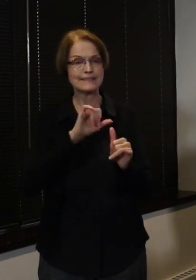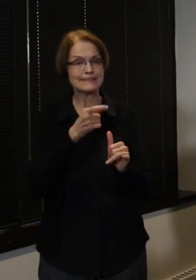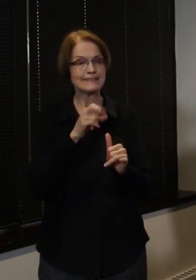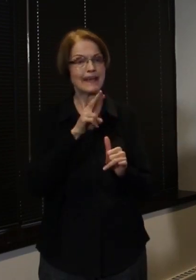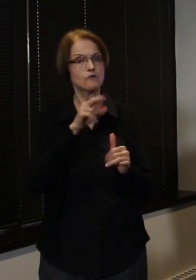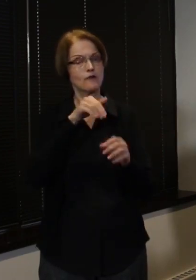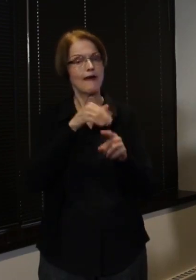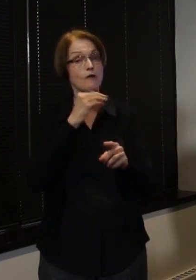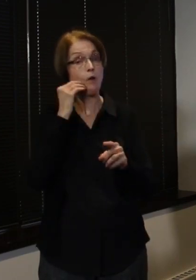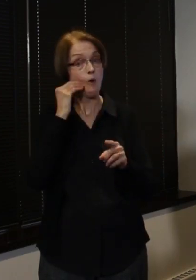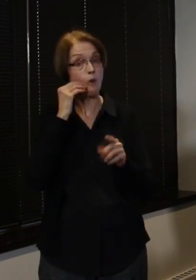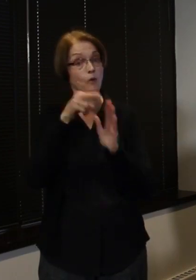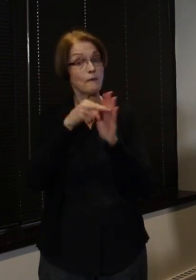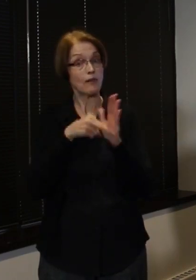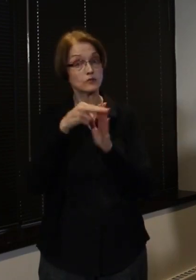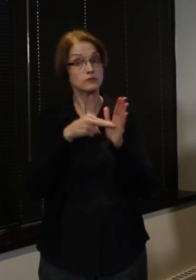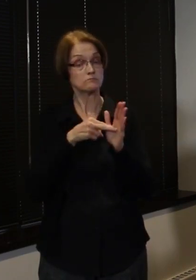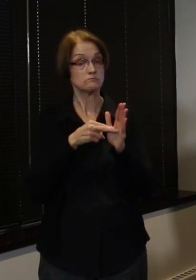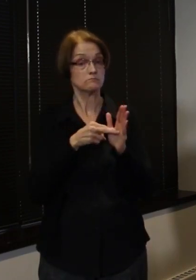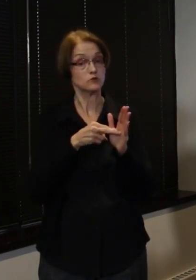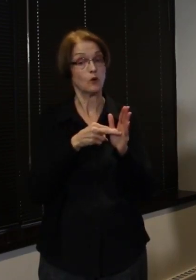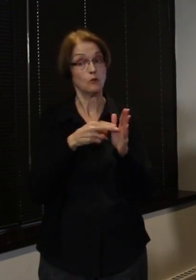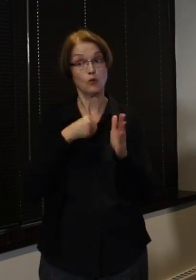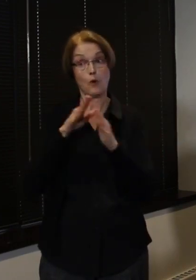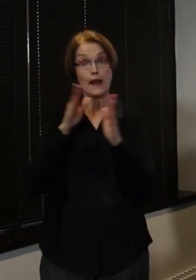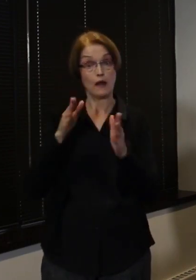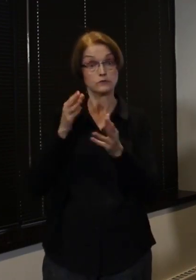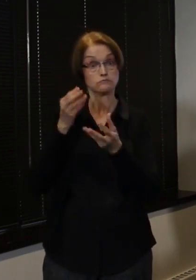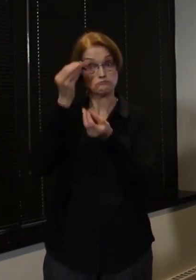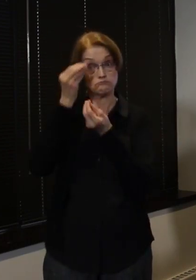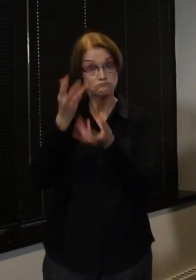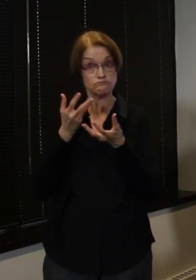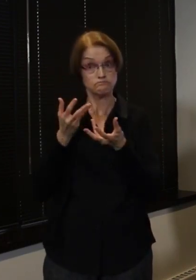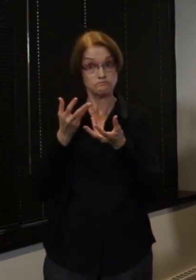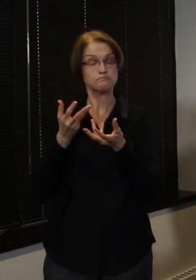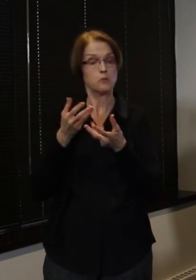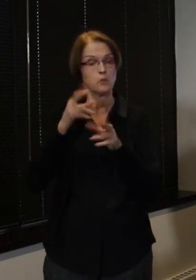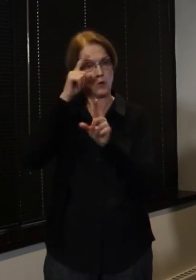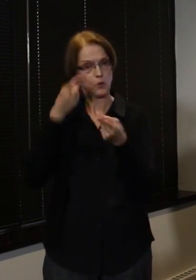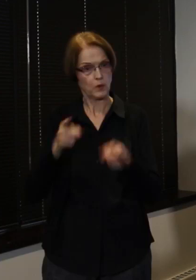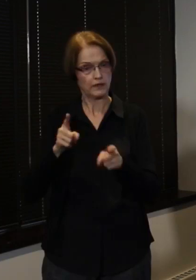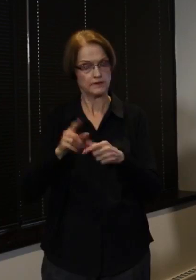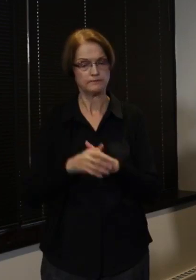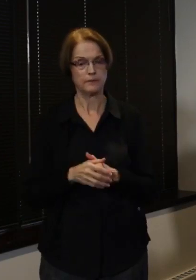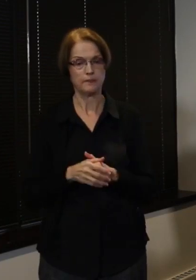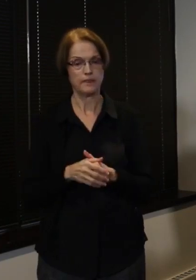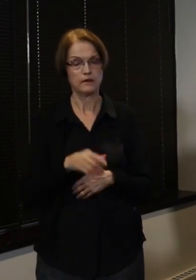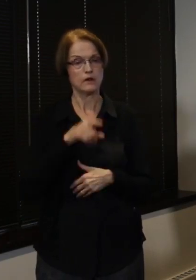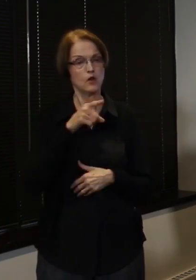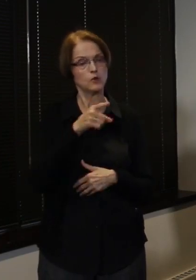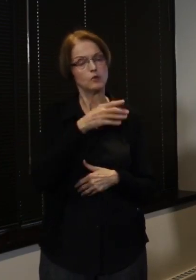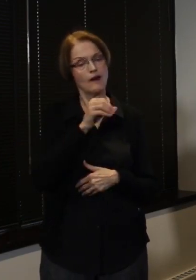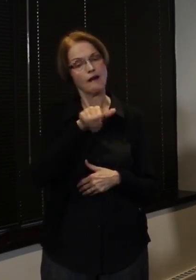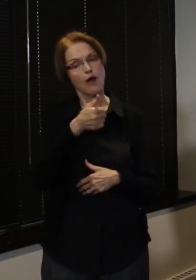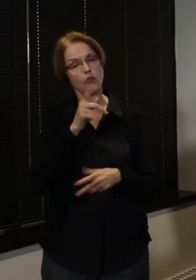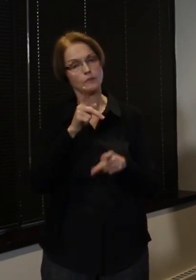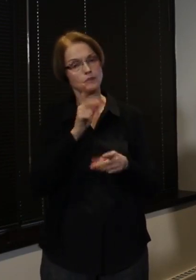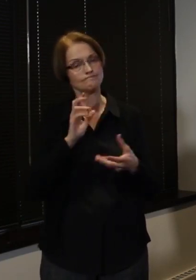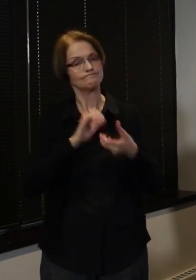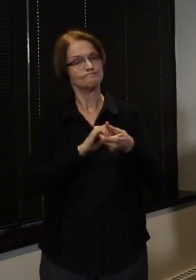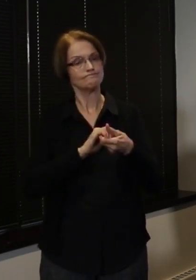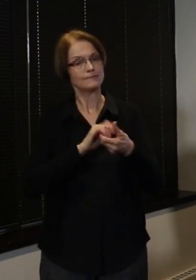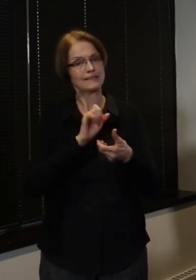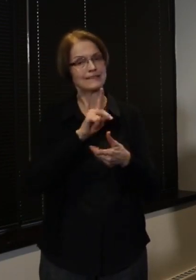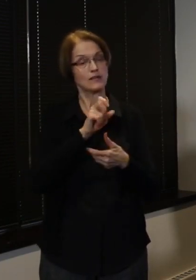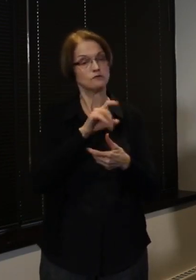So we agree with all those points from the White House. Are you or others with the task force hospitals in